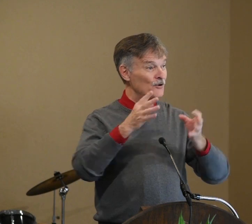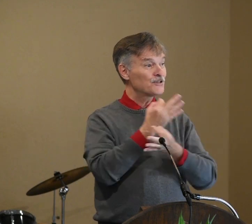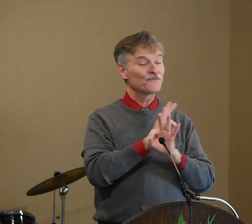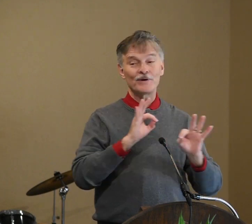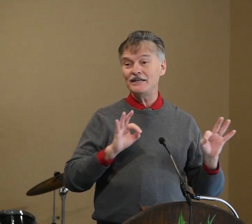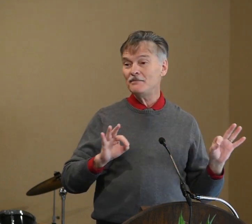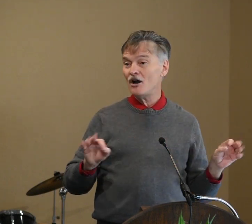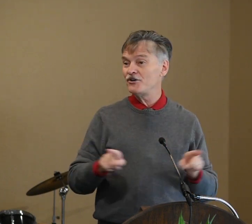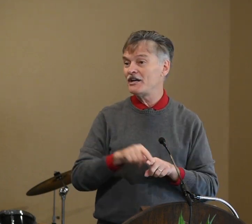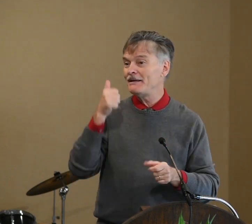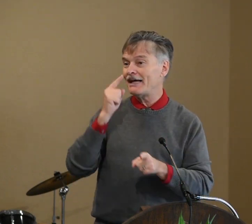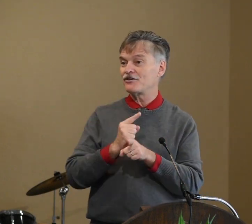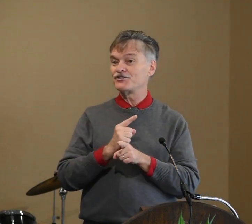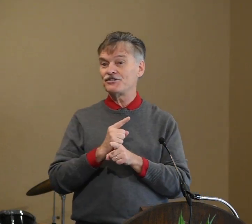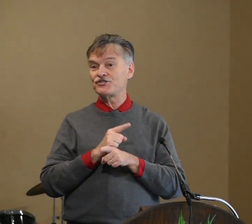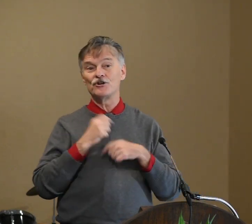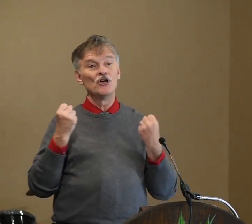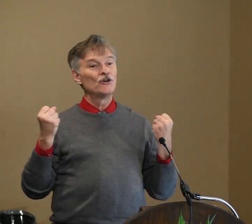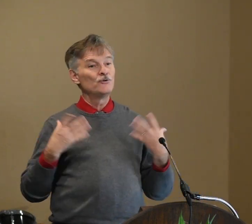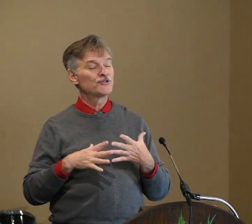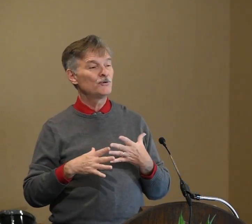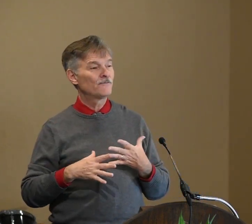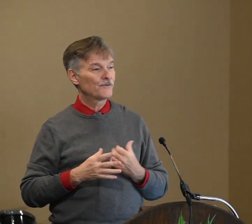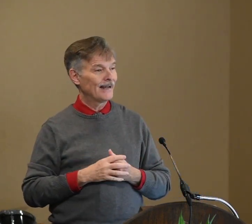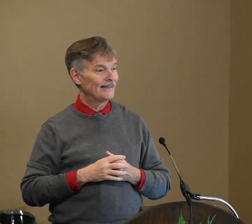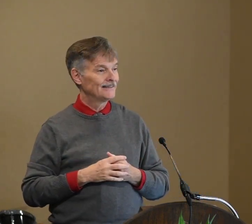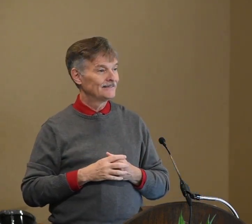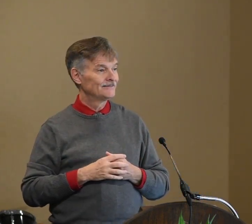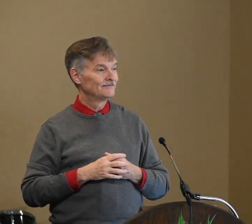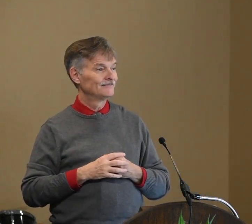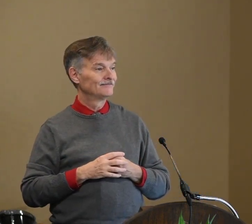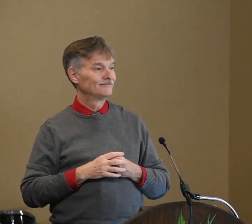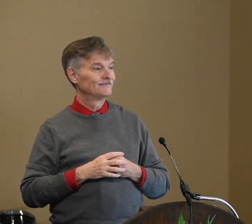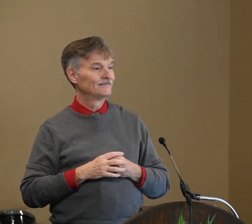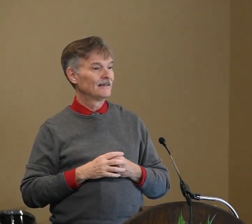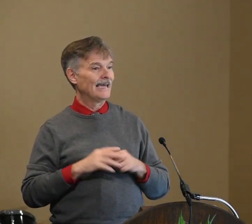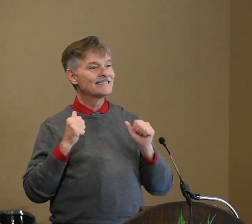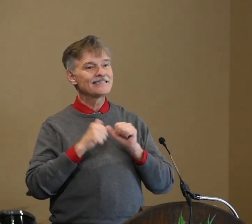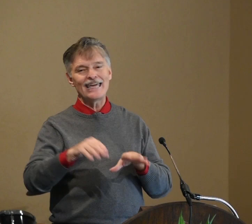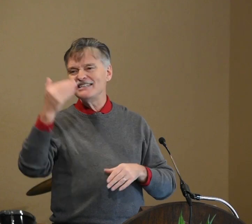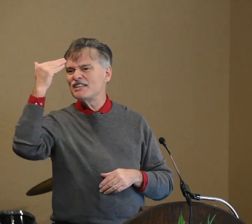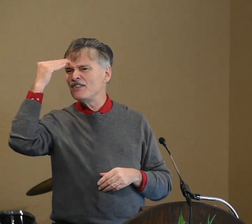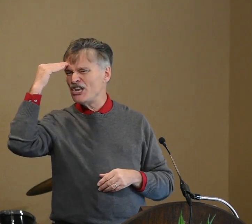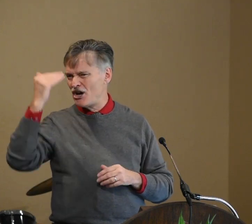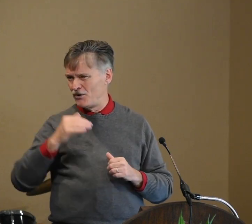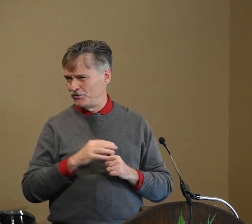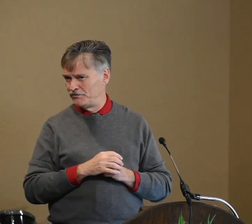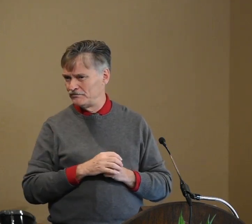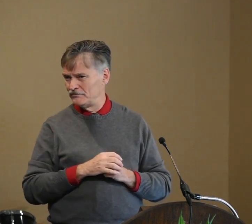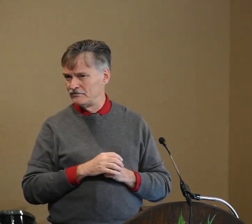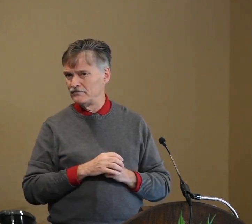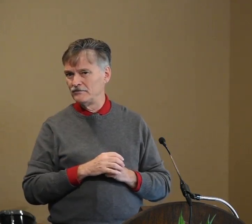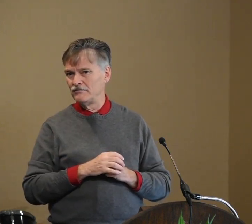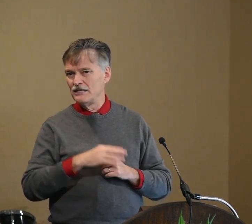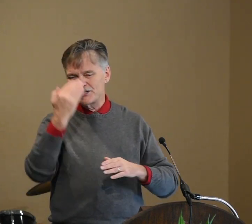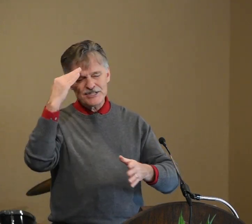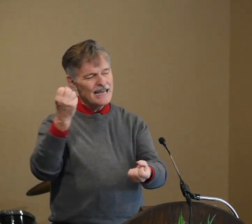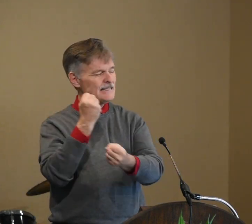to freedom? Are you going to be like her sister who's too afraid and stays in the known, stays